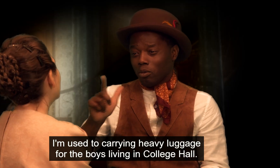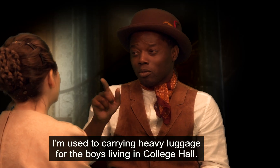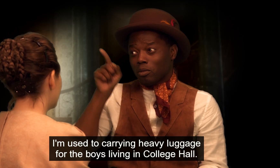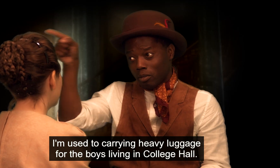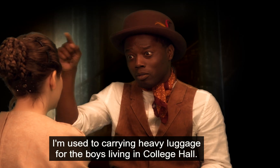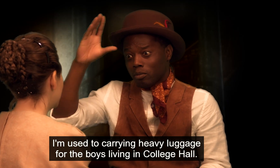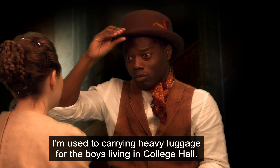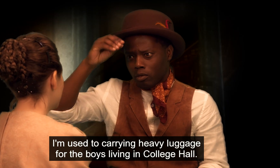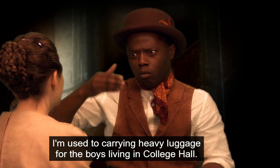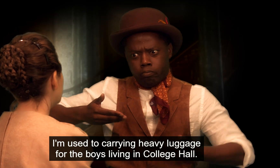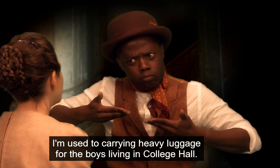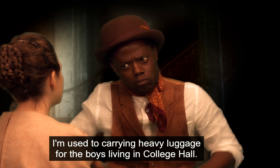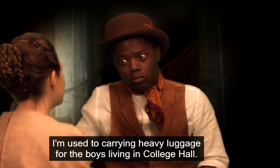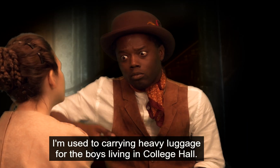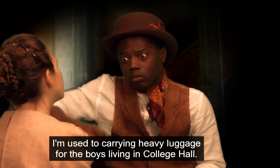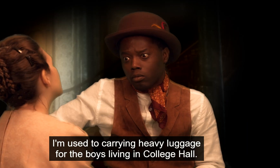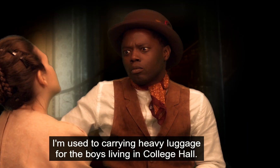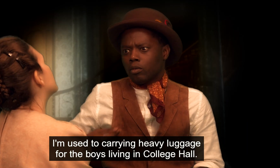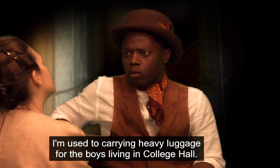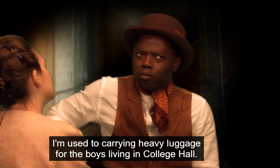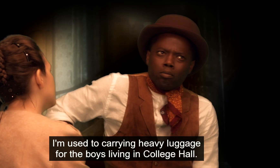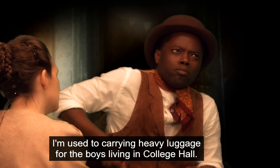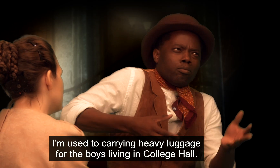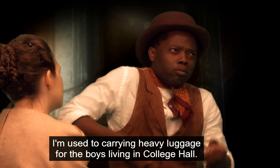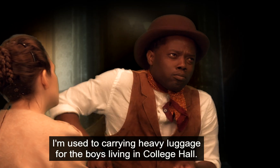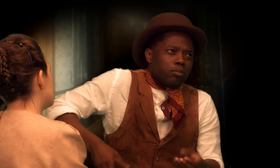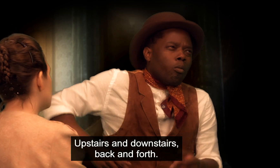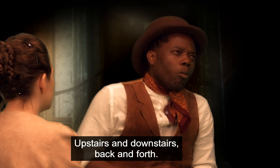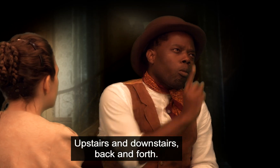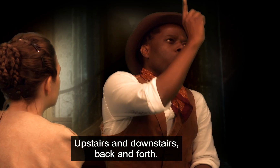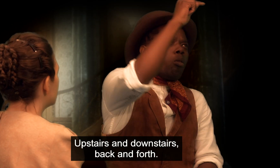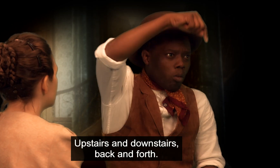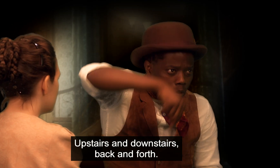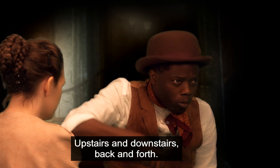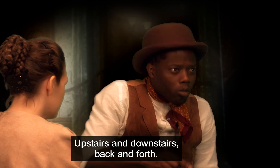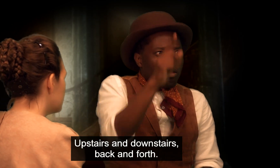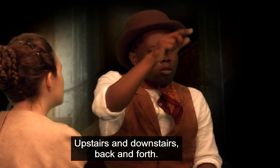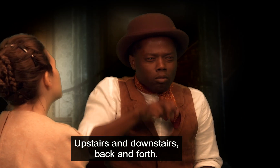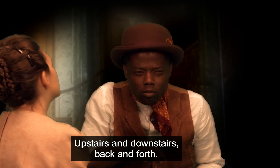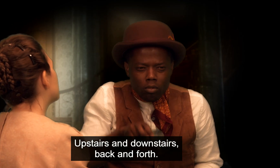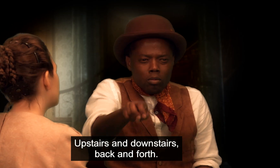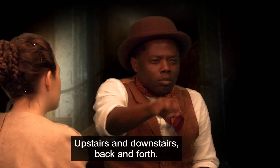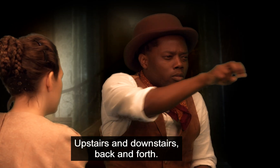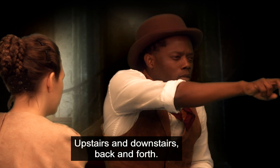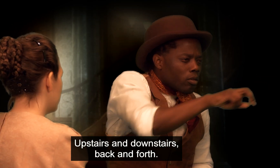I'm used to carrying heavy luggage for the boys living in College Hall. upstairs and downstairs, back and